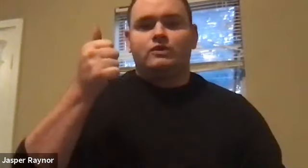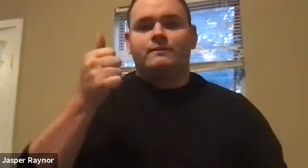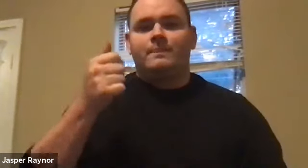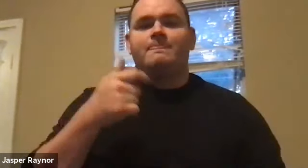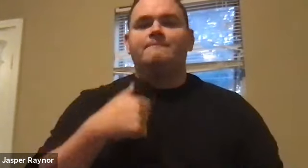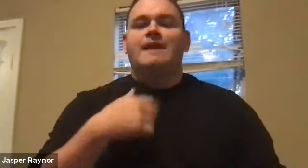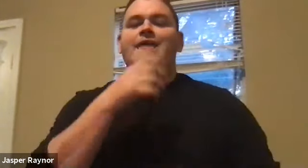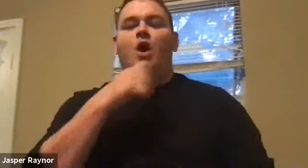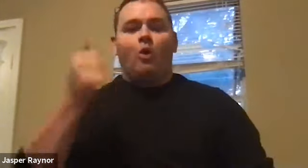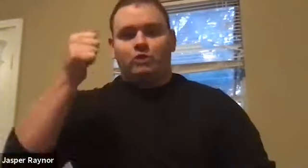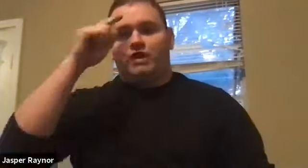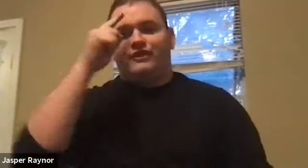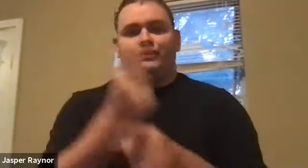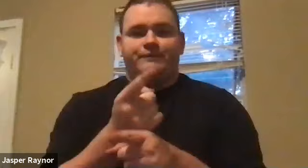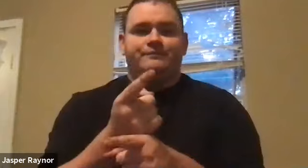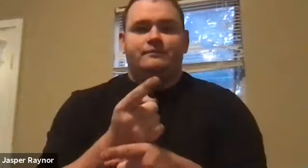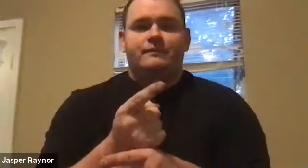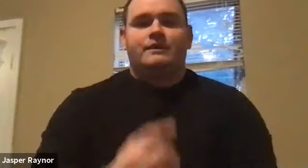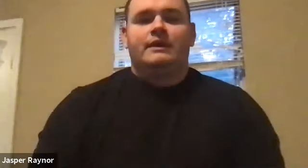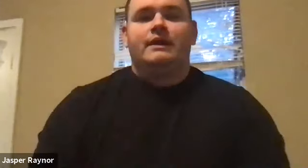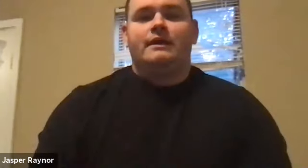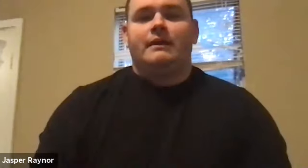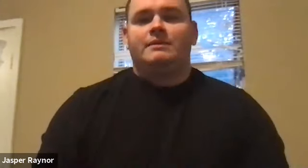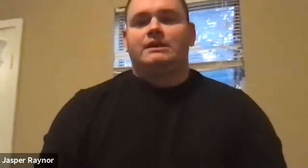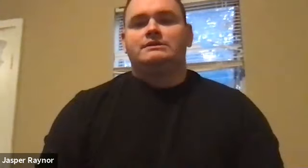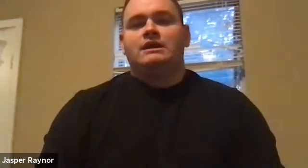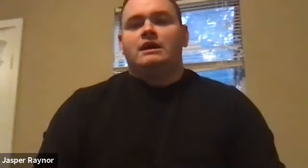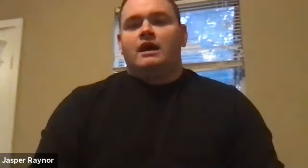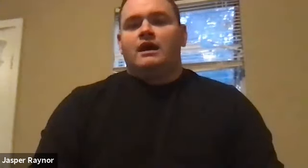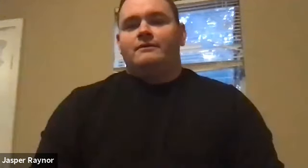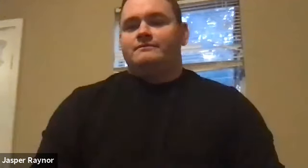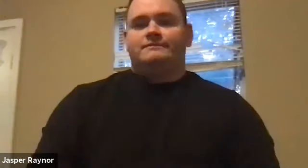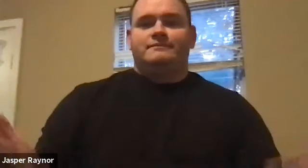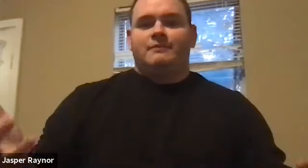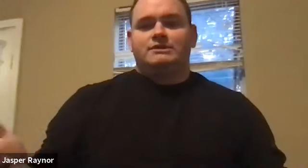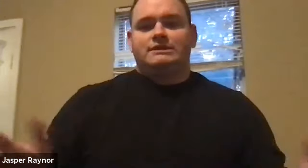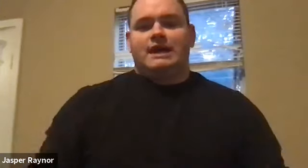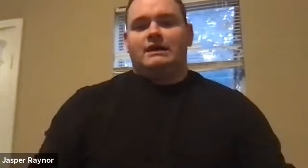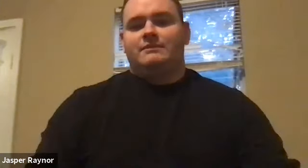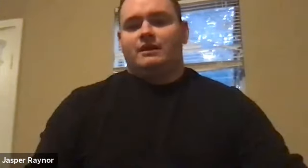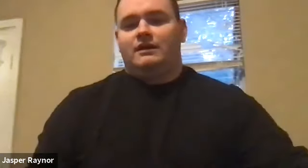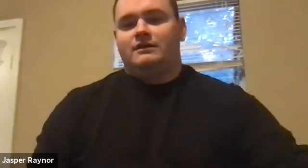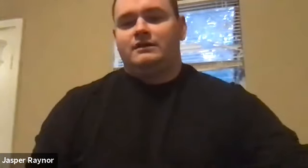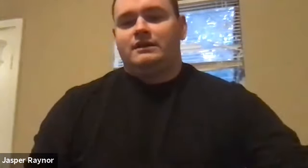Older. I have an older brother." Okay. And because most of the time,